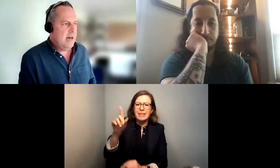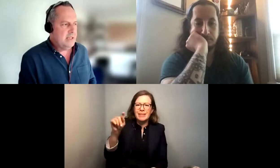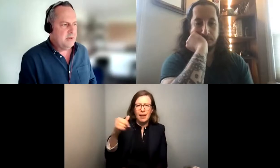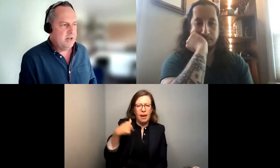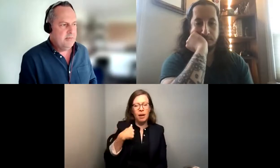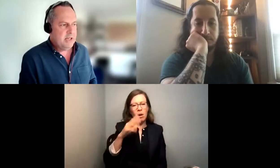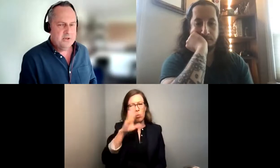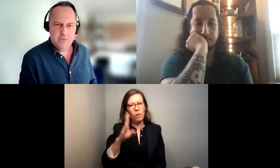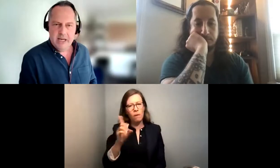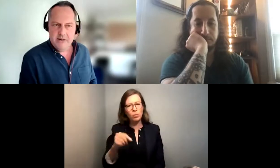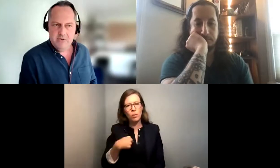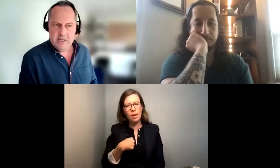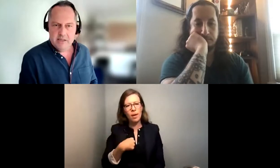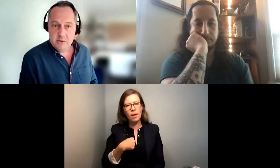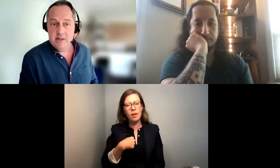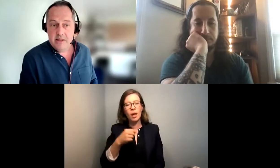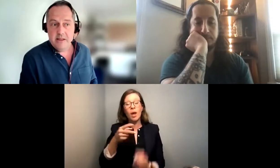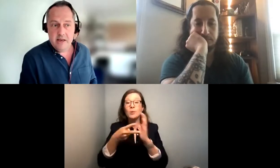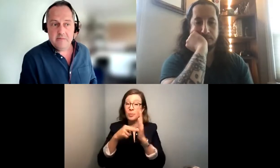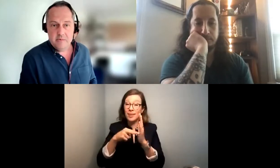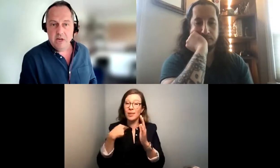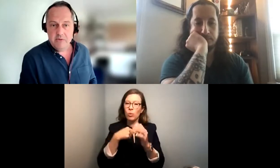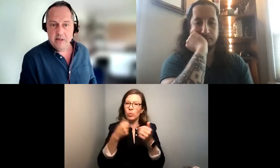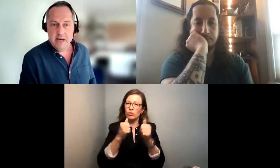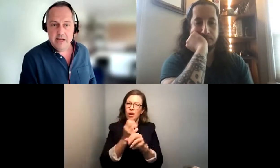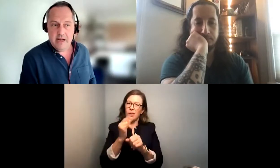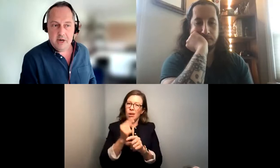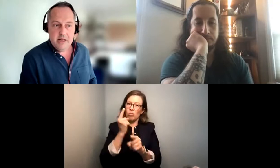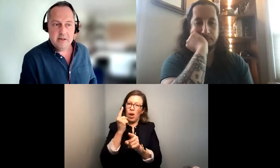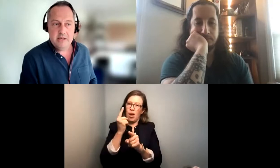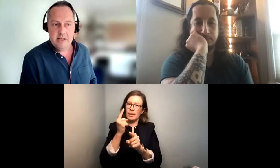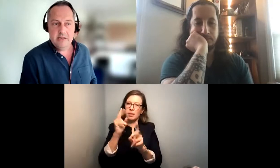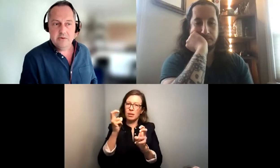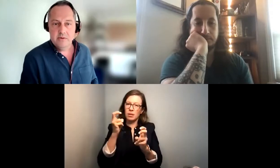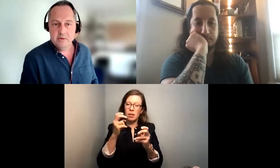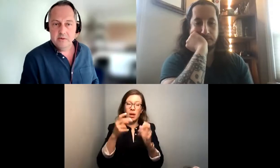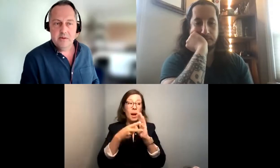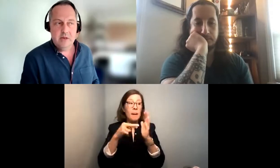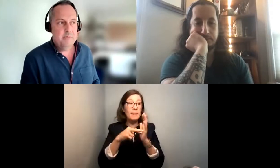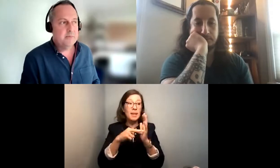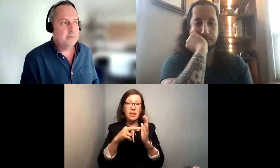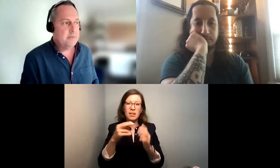We're there to try and make sure that we get it right, or that they're there now, either in a technical